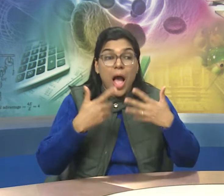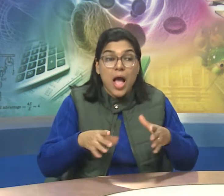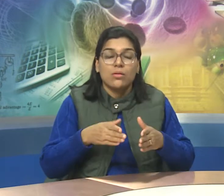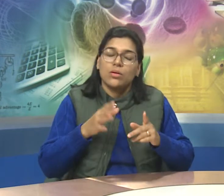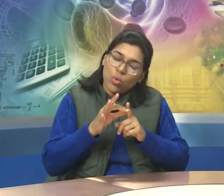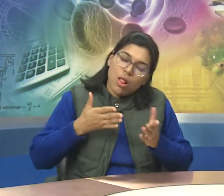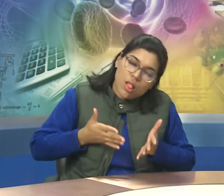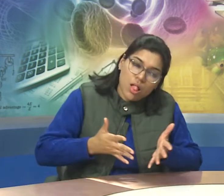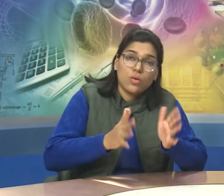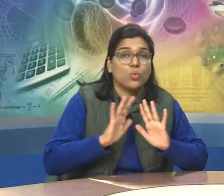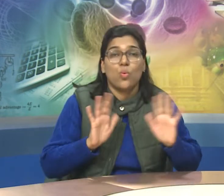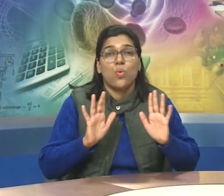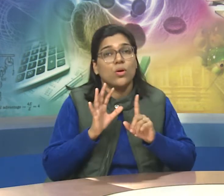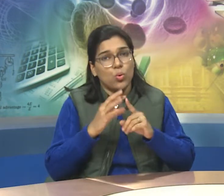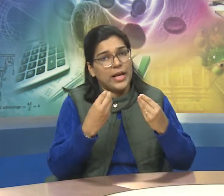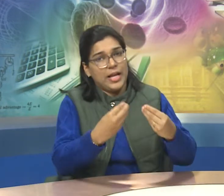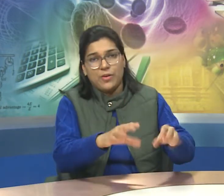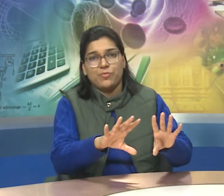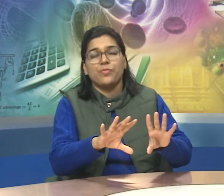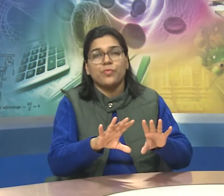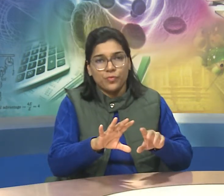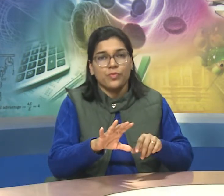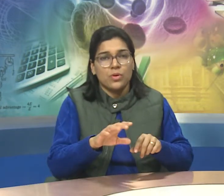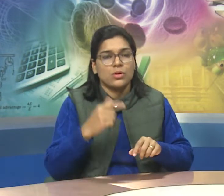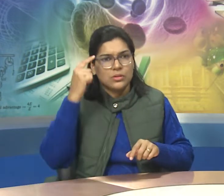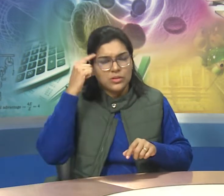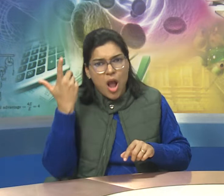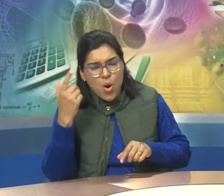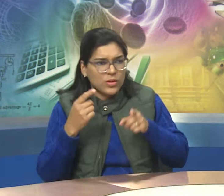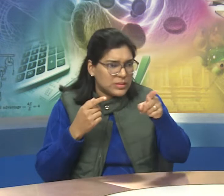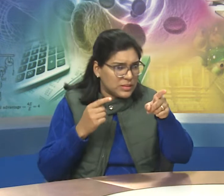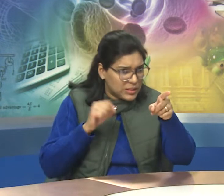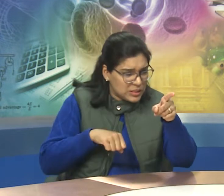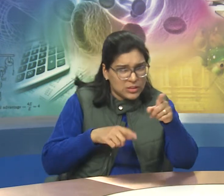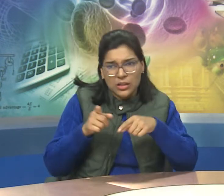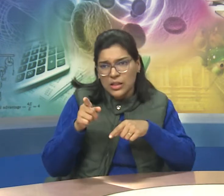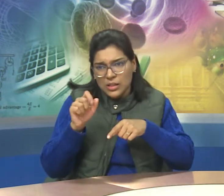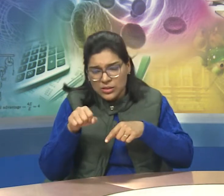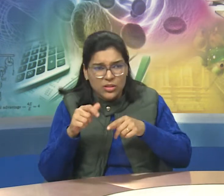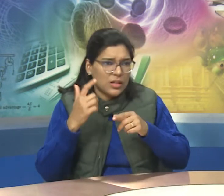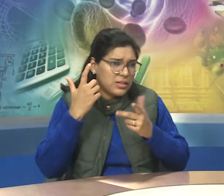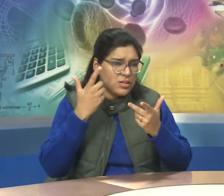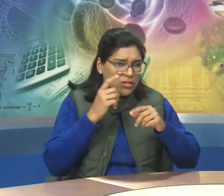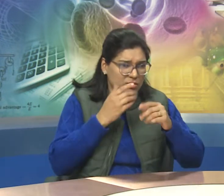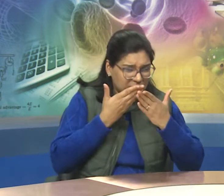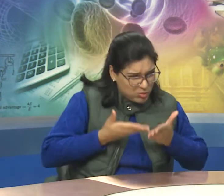If one is not able to do this on his or her